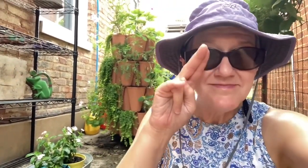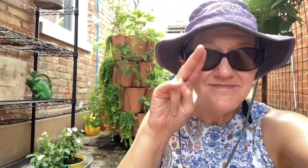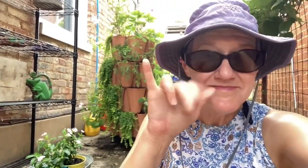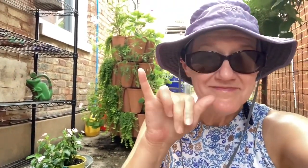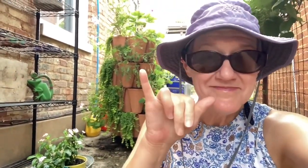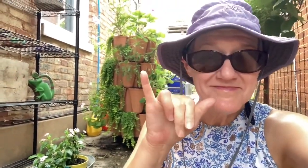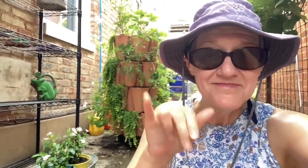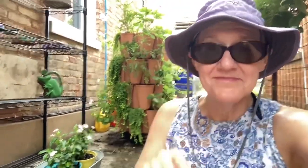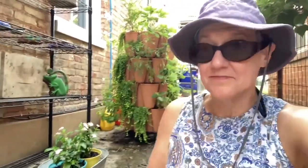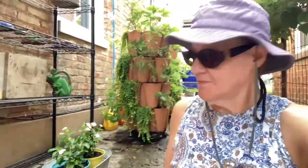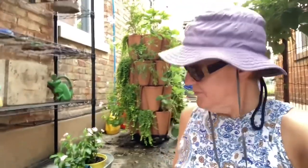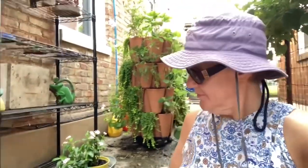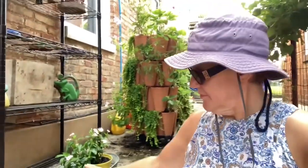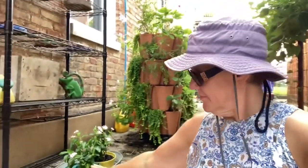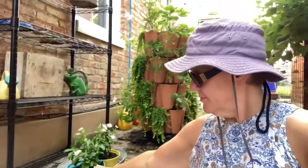and some are tiny.